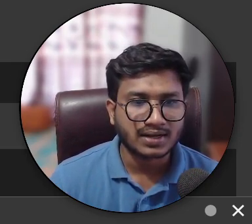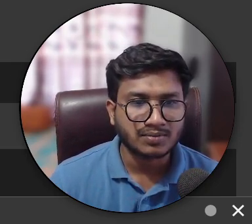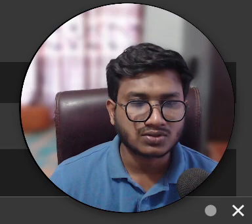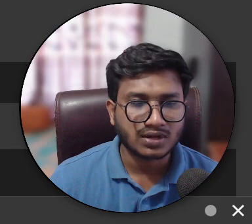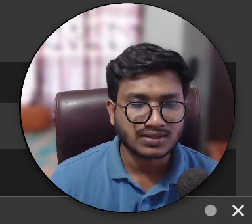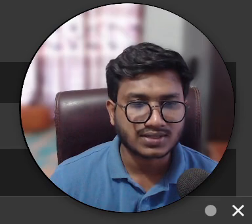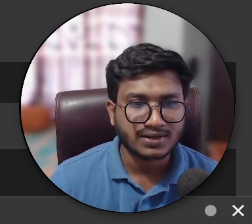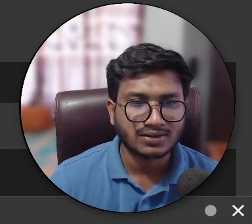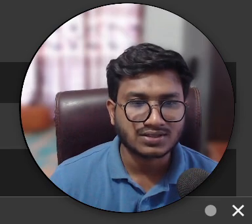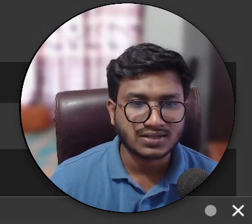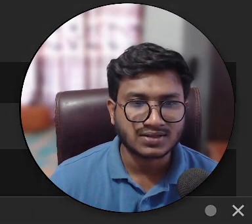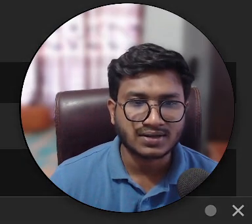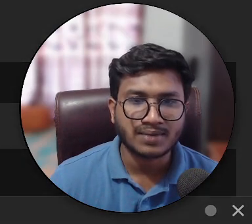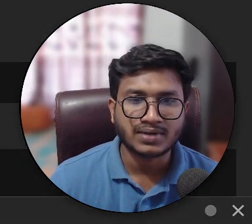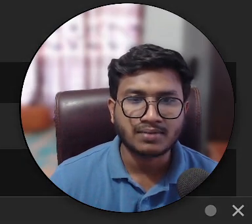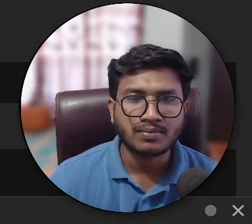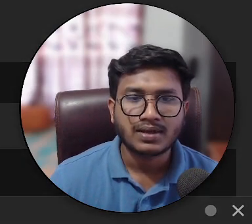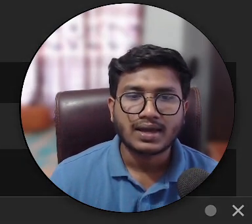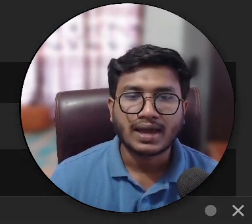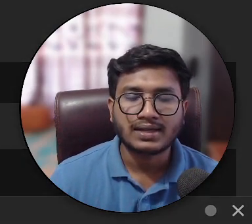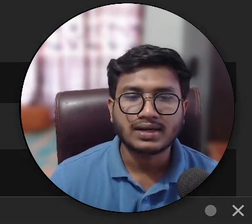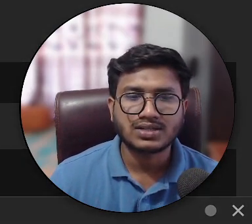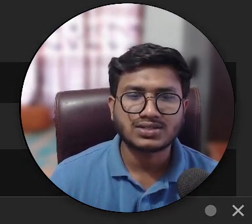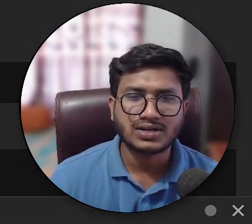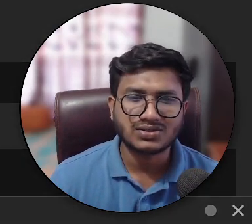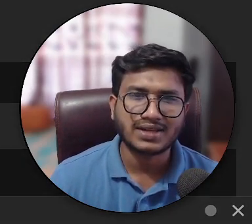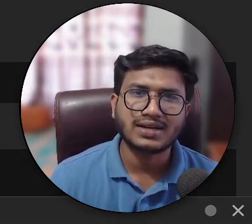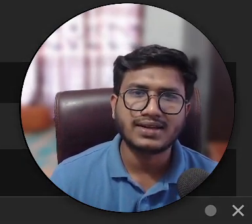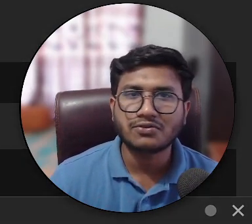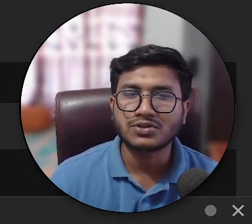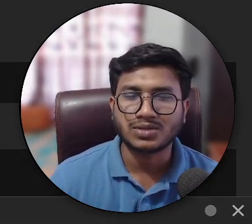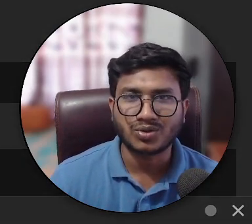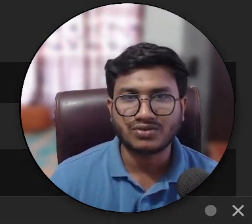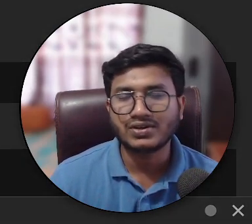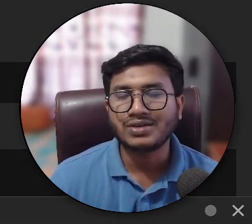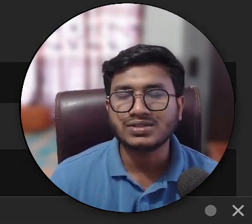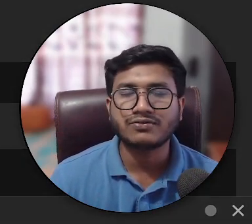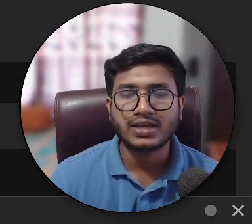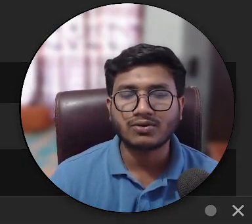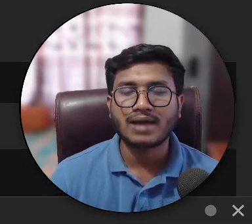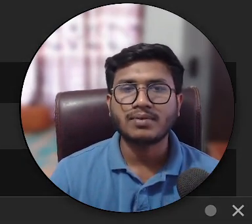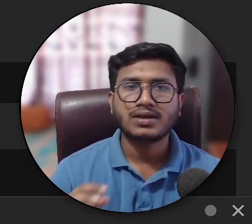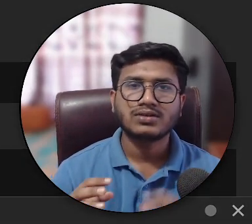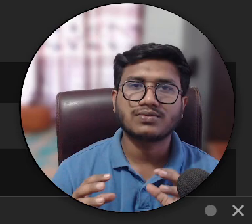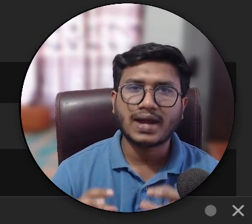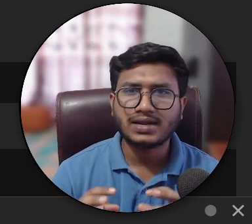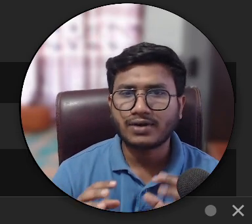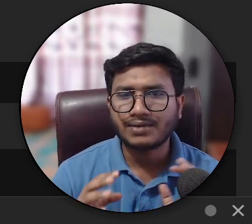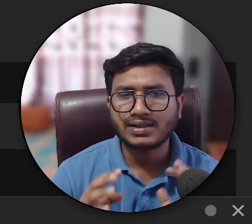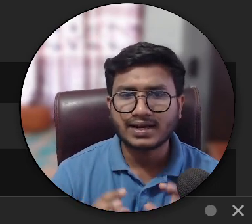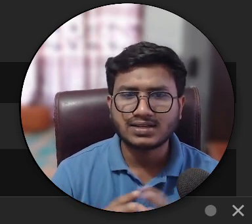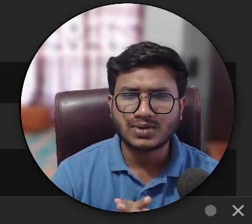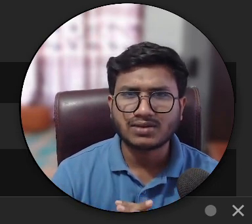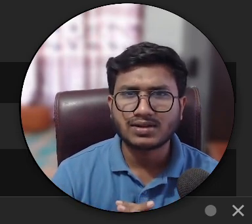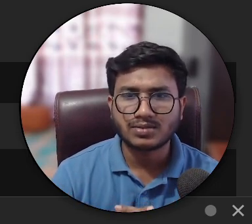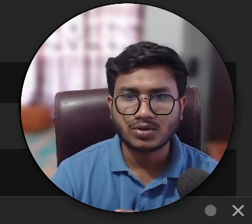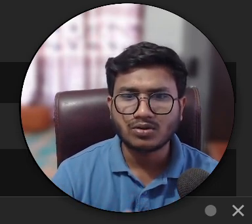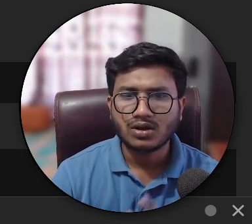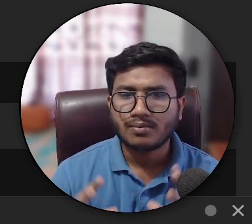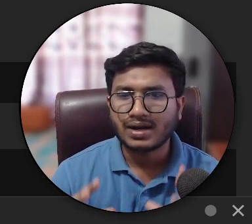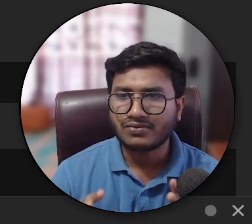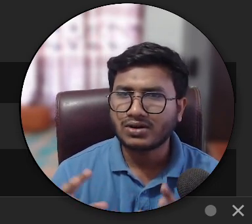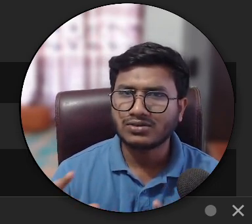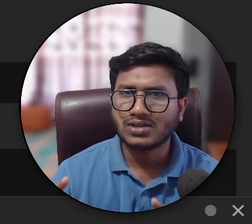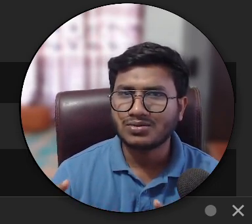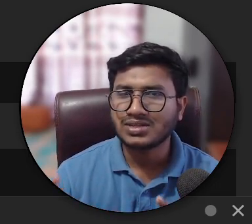GPU as a runtime. So I'll just click on the change runtime type, and here just try to select the T4 GPU. If you are using free collab, so by default you will get this particular